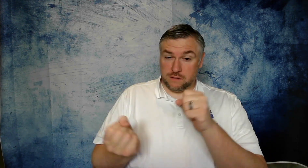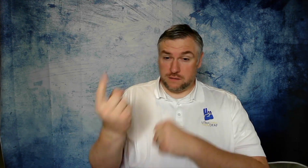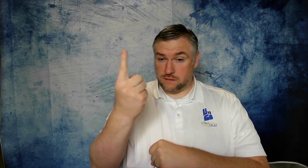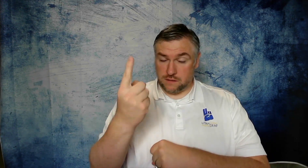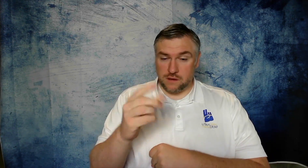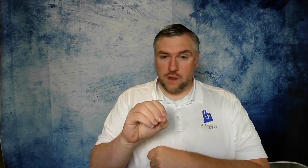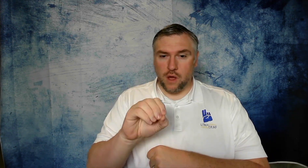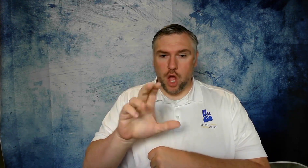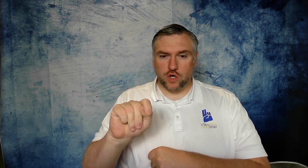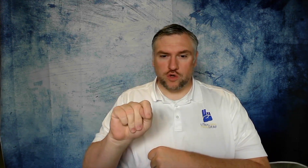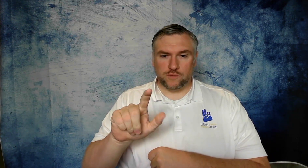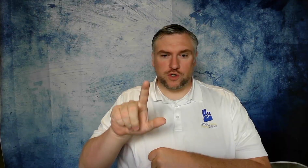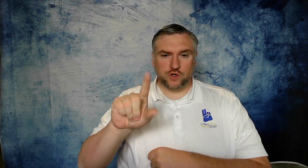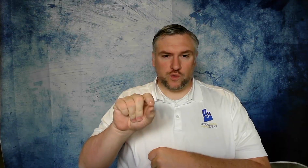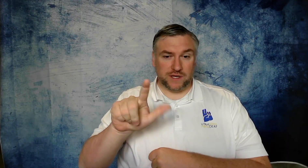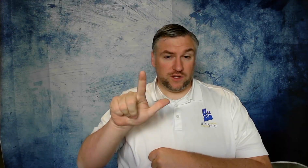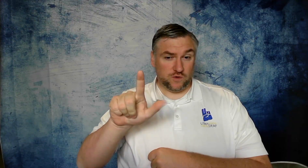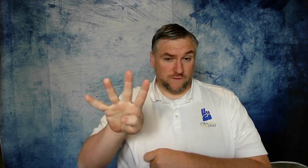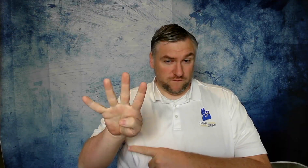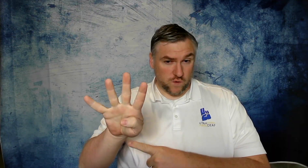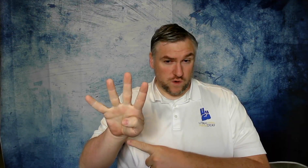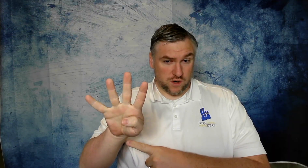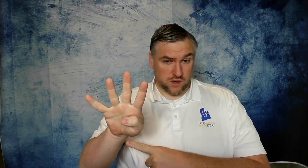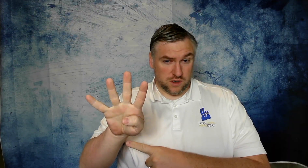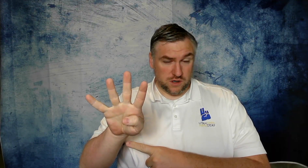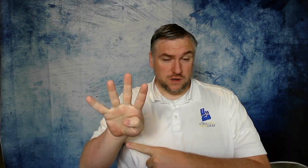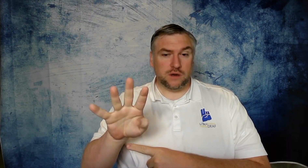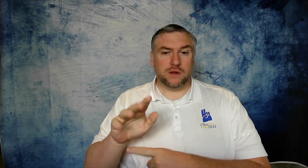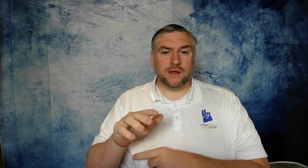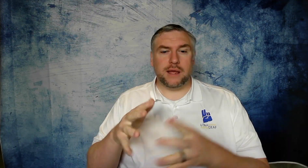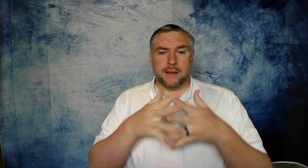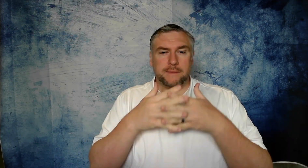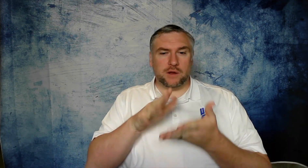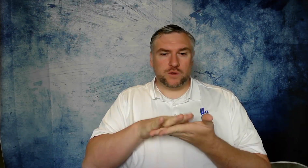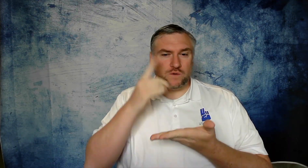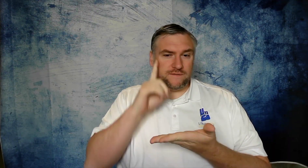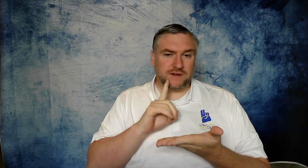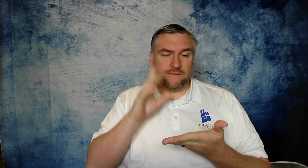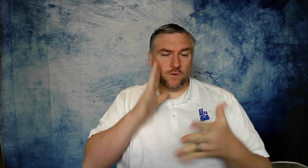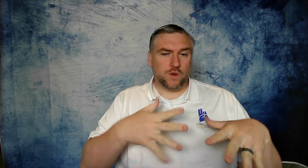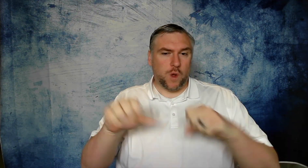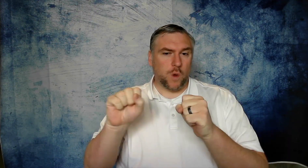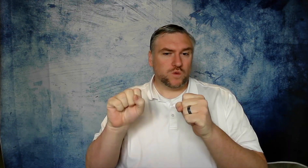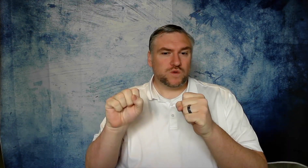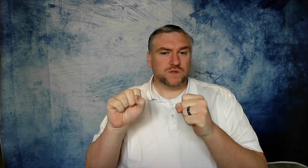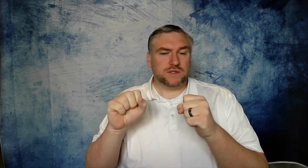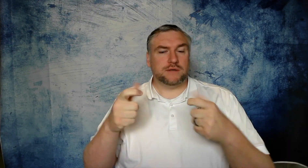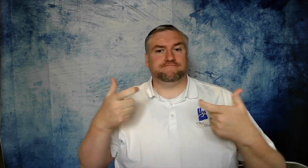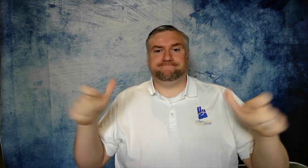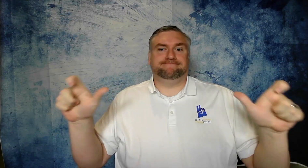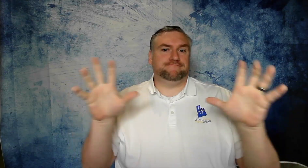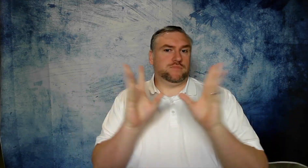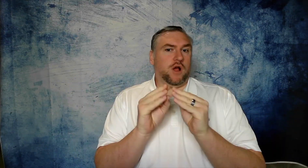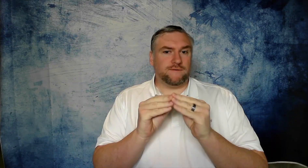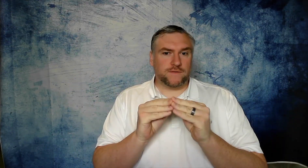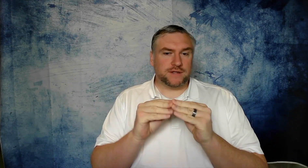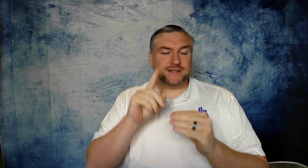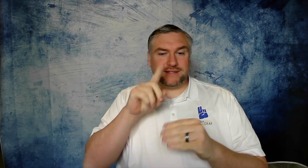That's why in the next year, October 2024, American School for the Deaf is going to host a big